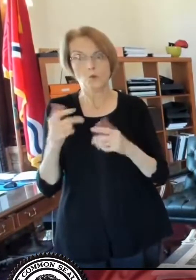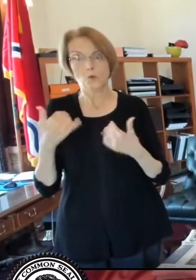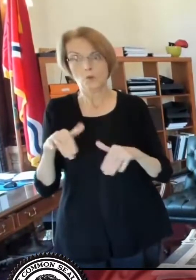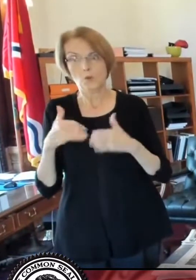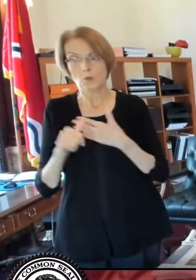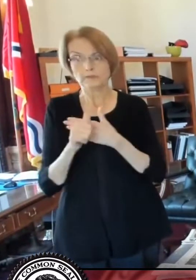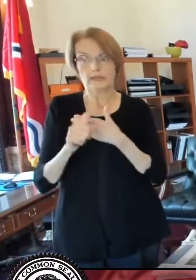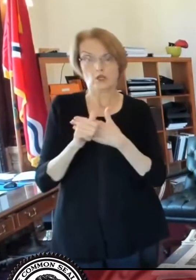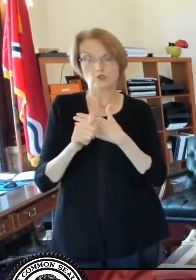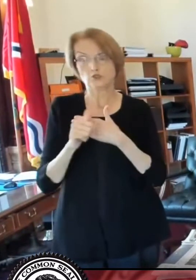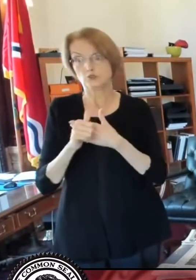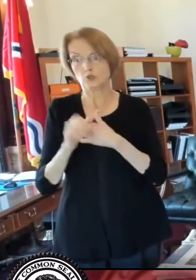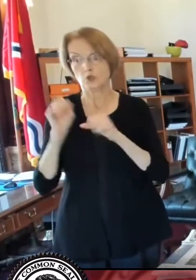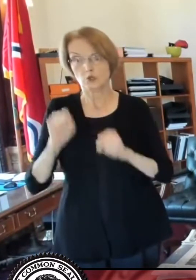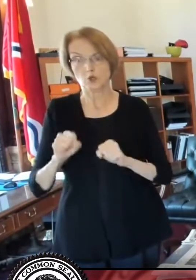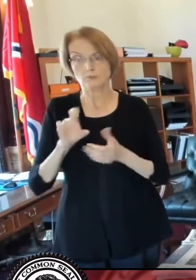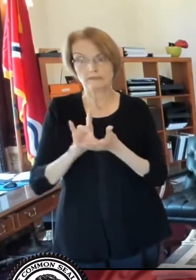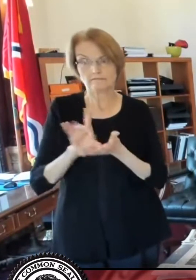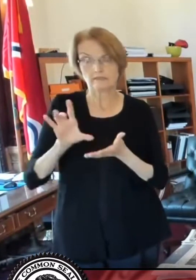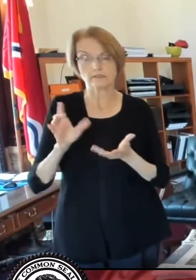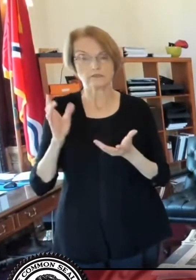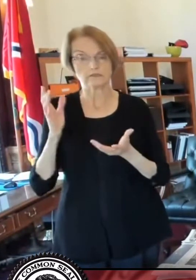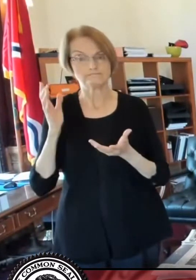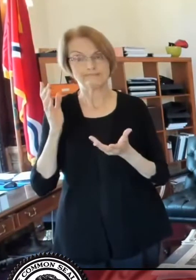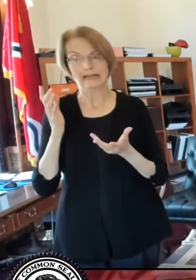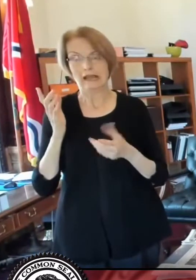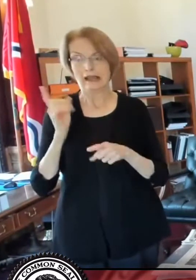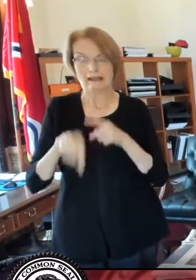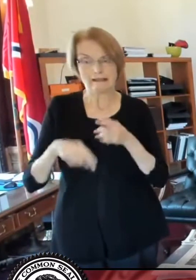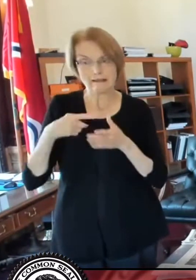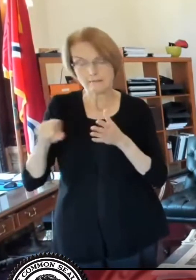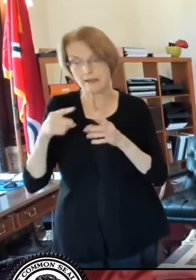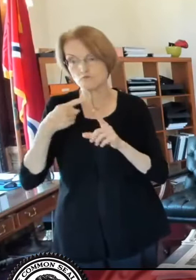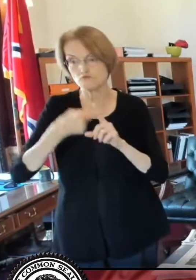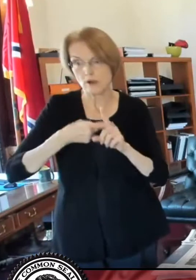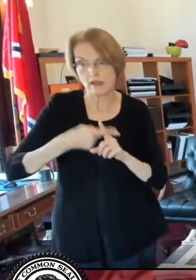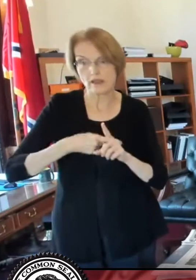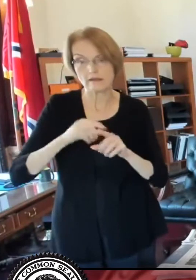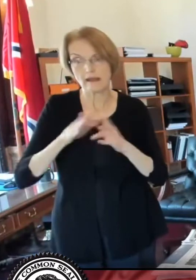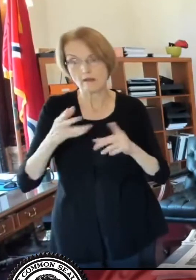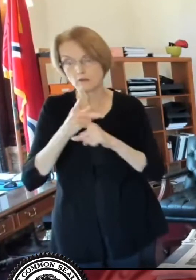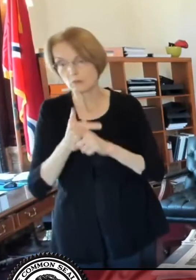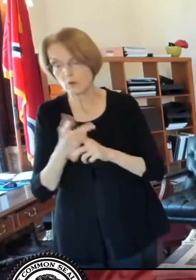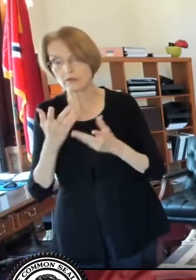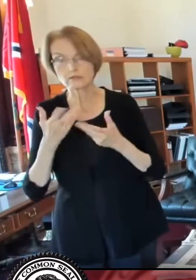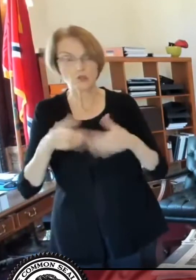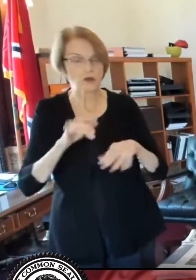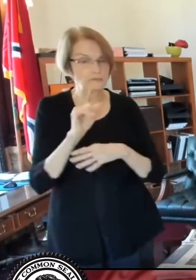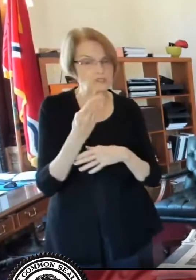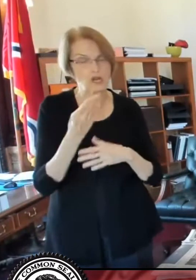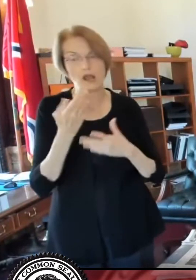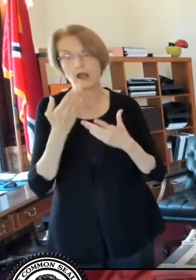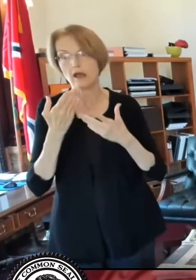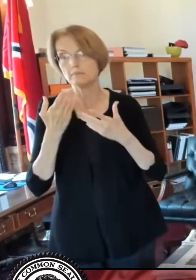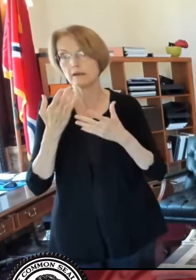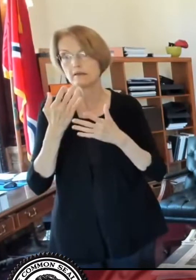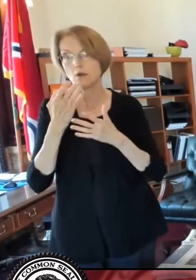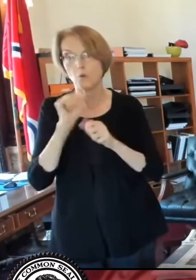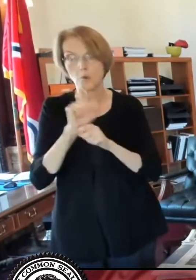because you haven't been able to pay the rent because you lost your job or your hours were reduced, etc., as a result of